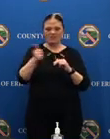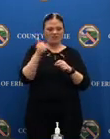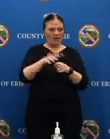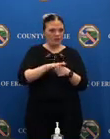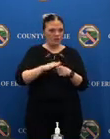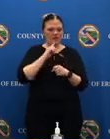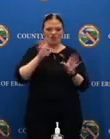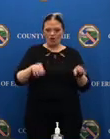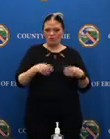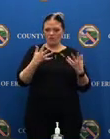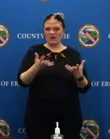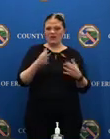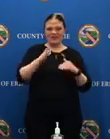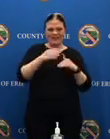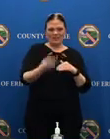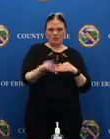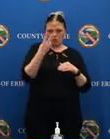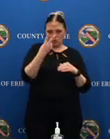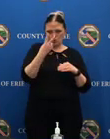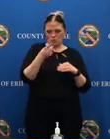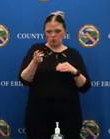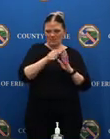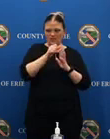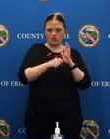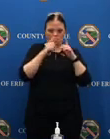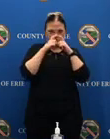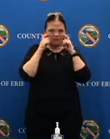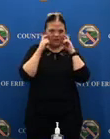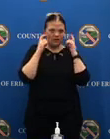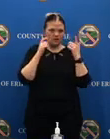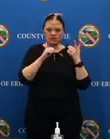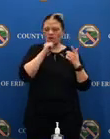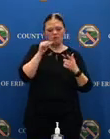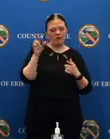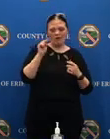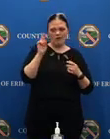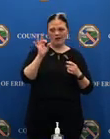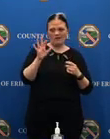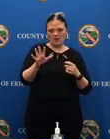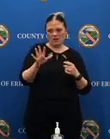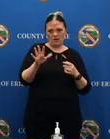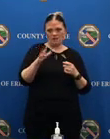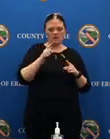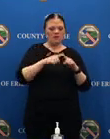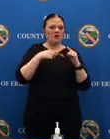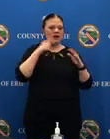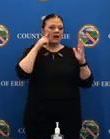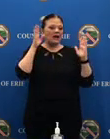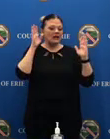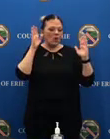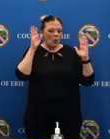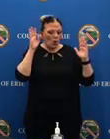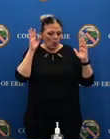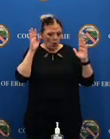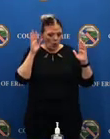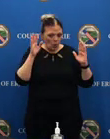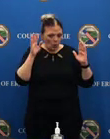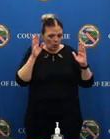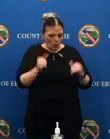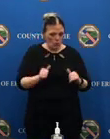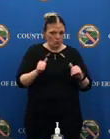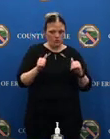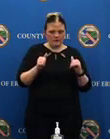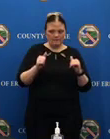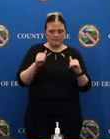are being provided at least 2 of these surgical masks, which are not N95 masks. I would hope that, and